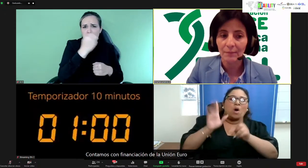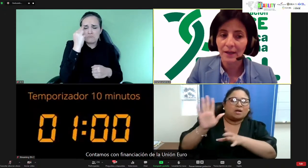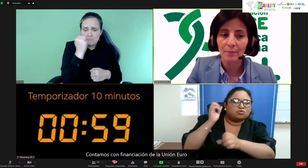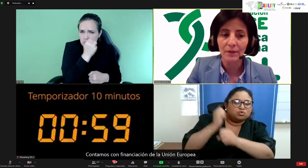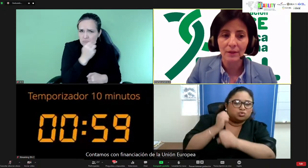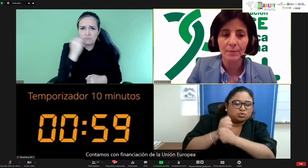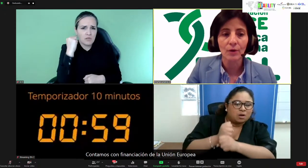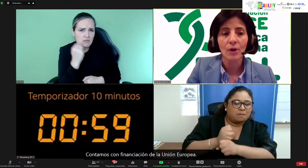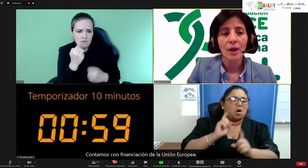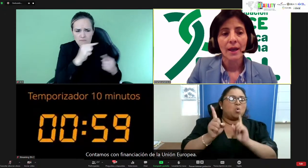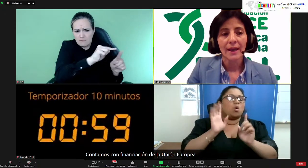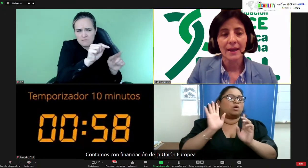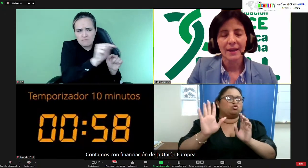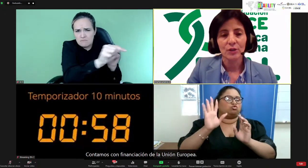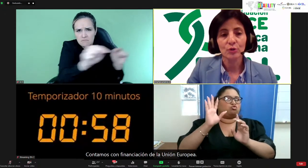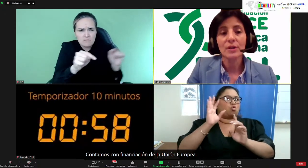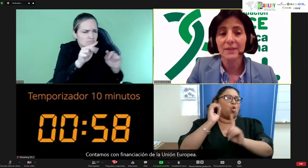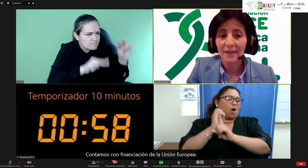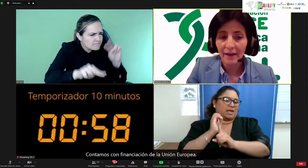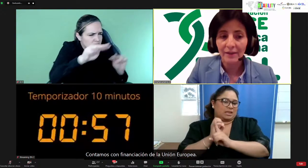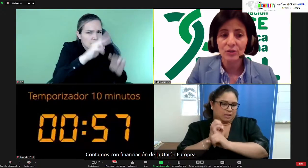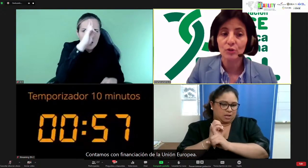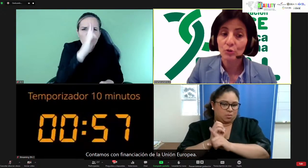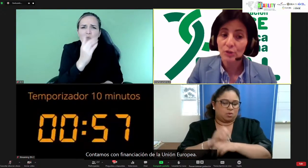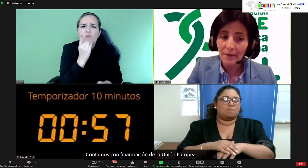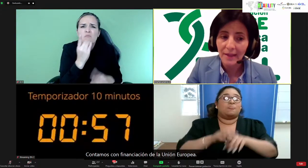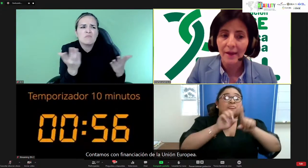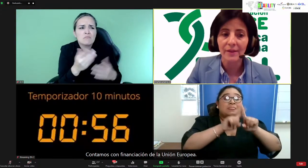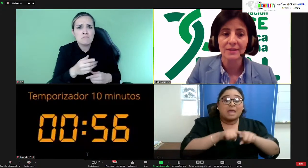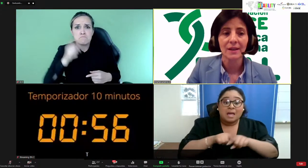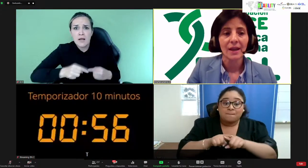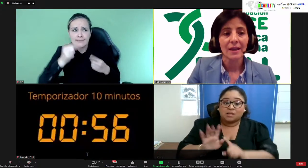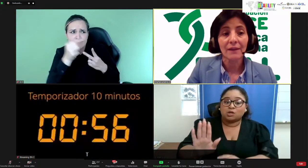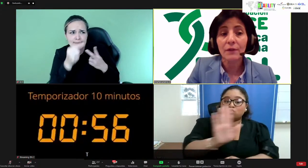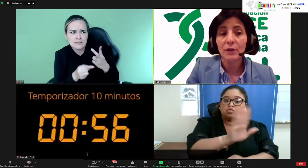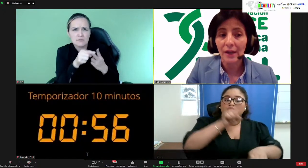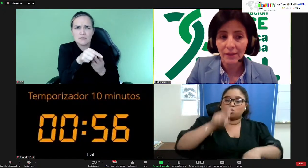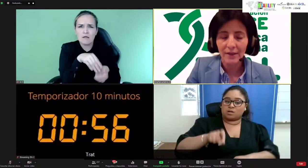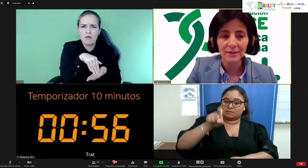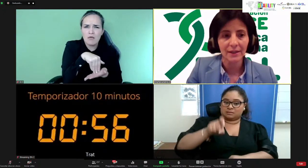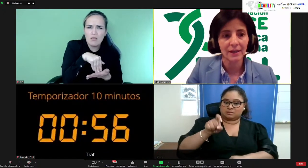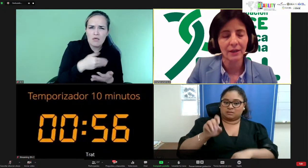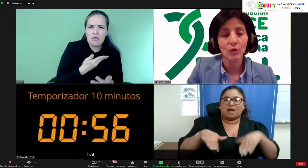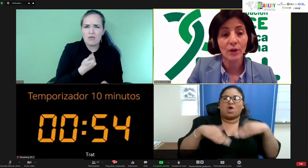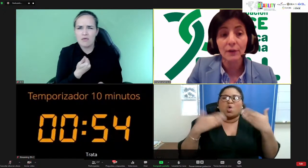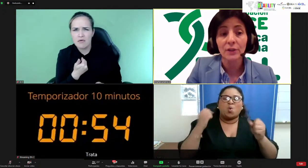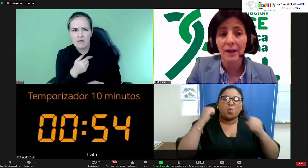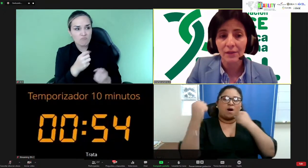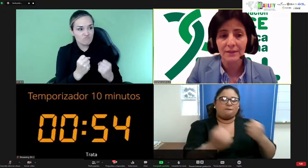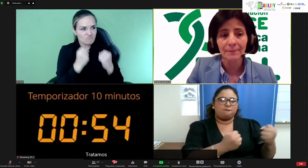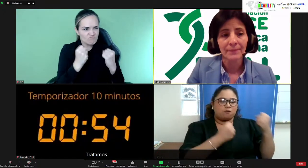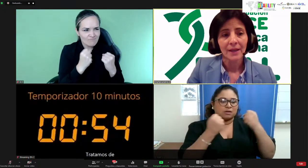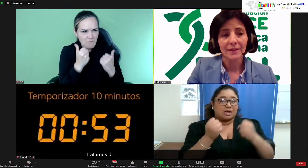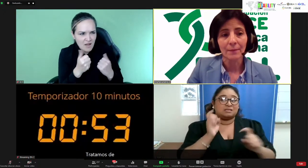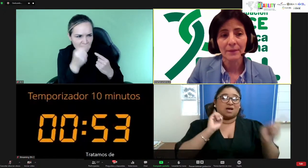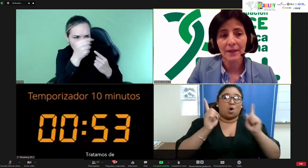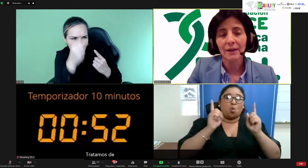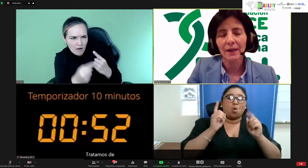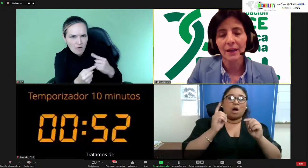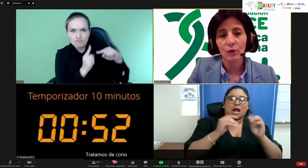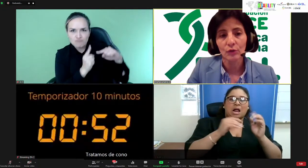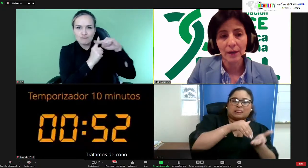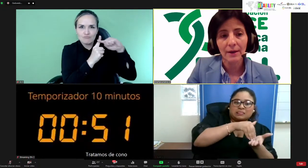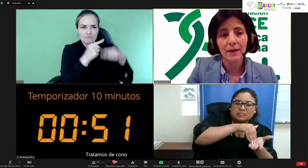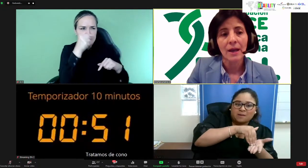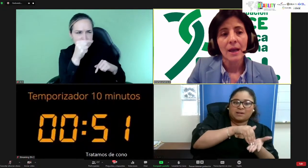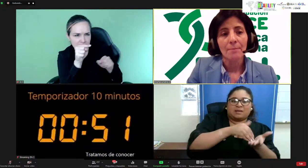republic trying to know as i was telling you at the beginning their need their weaknesses their strengths